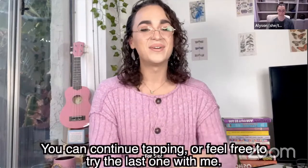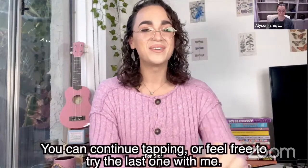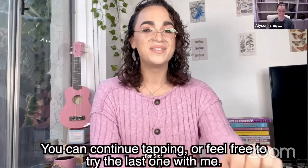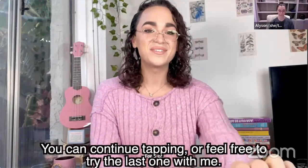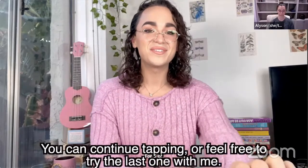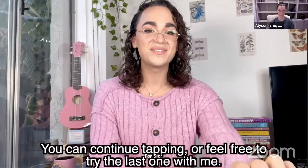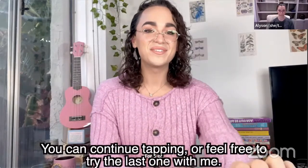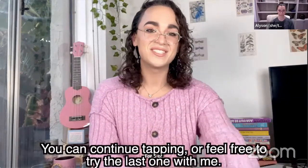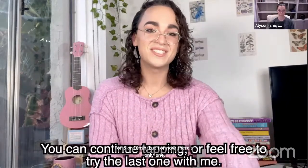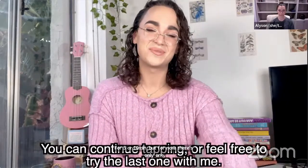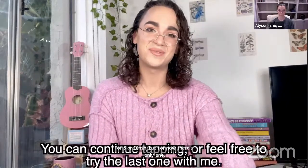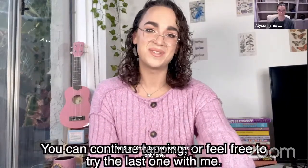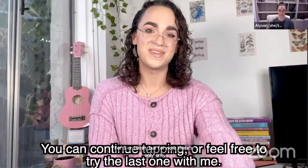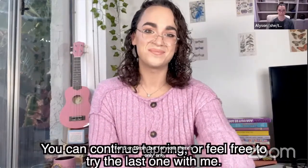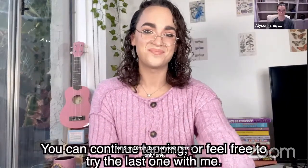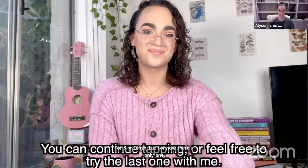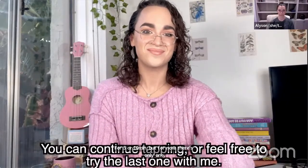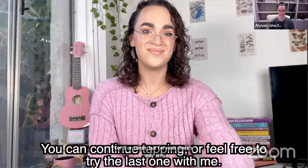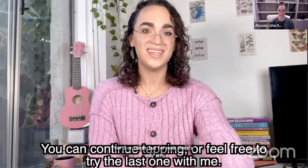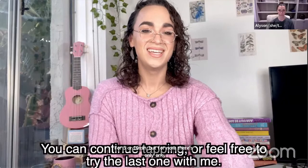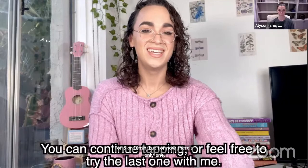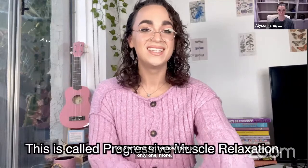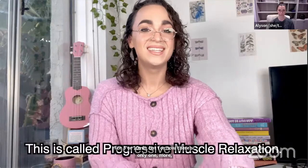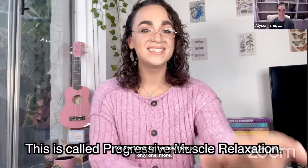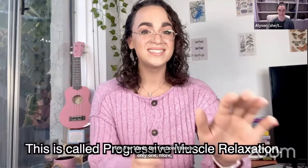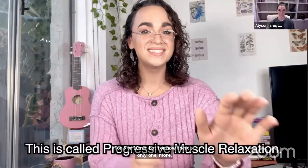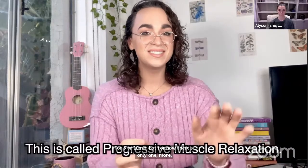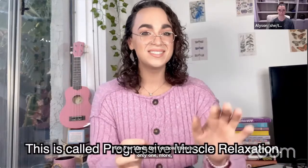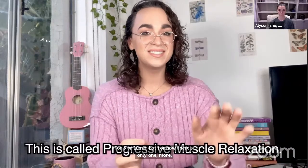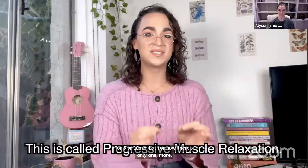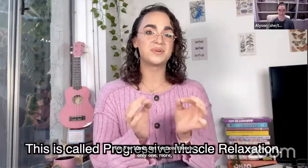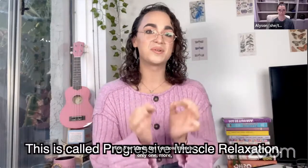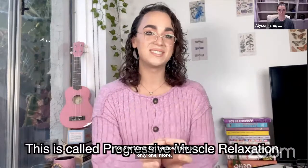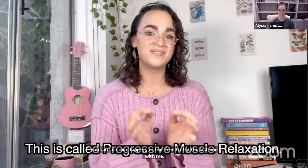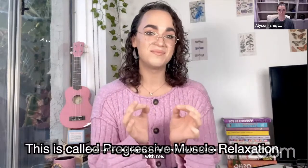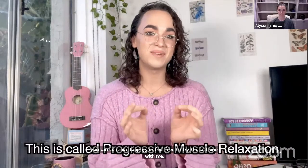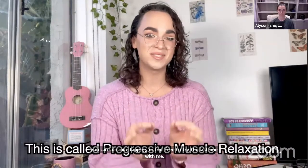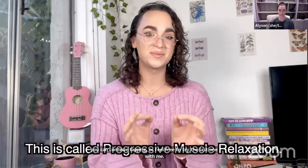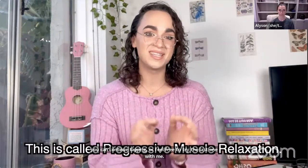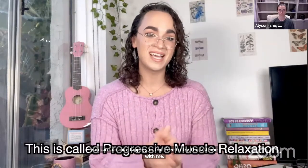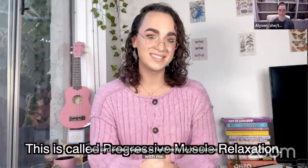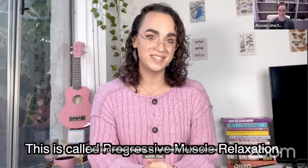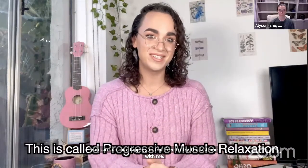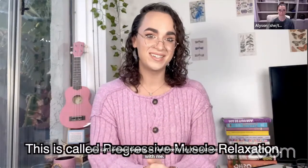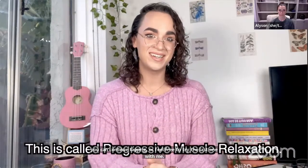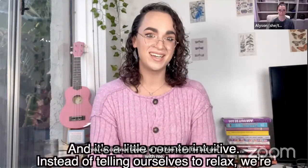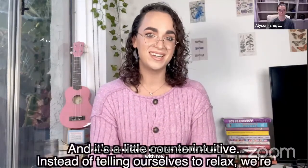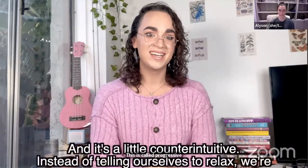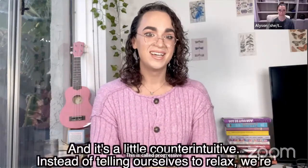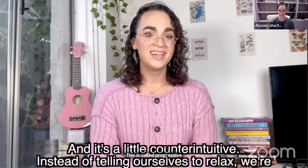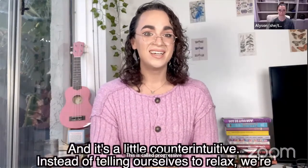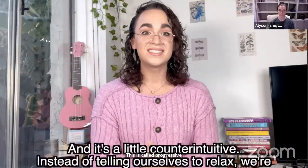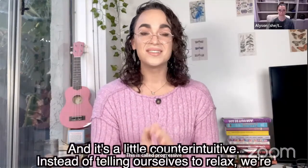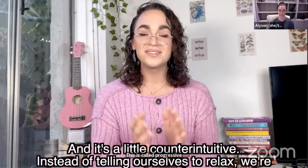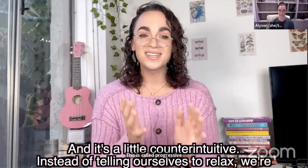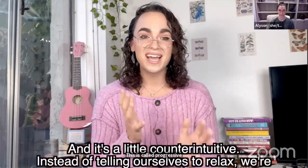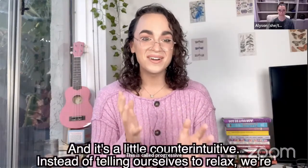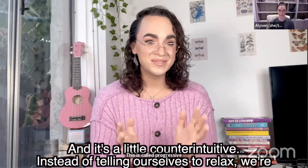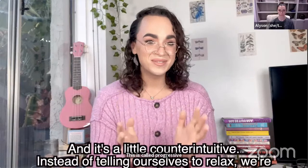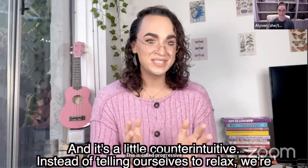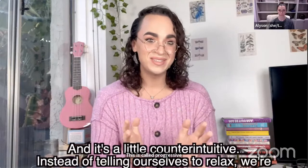or feel free to try the last one with me. This is called progressive muscle relaxation, and it's a